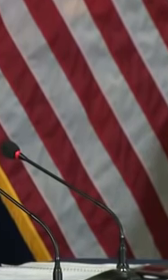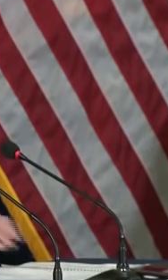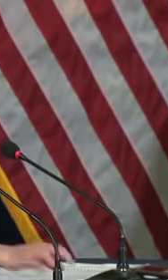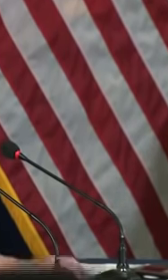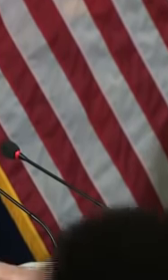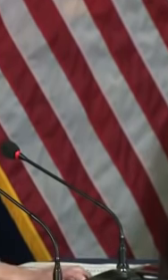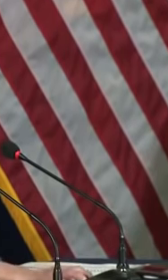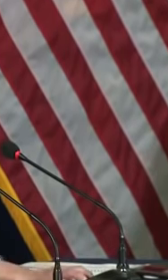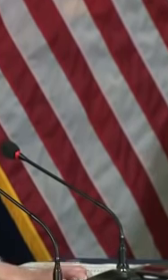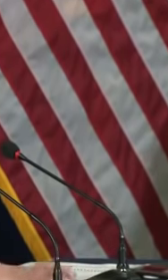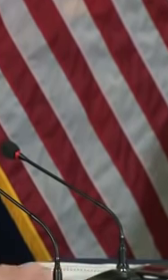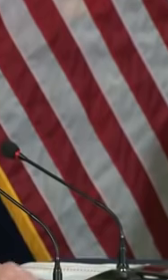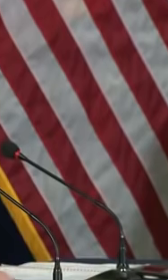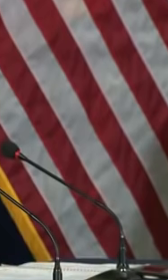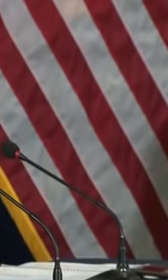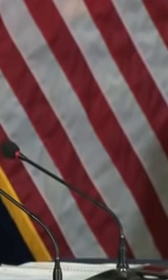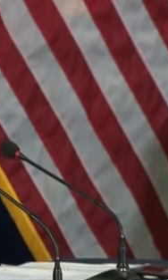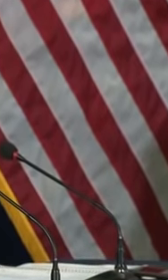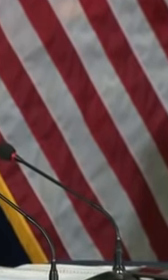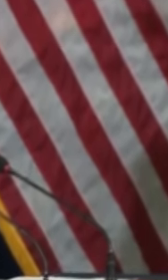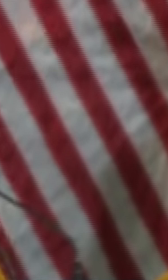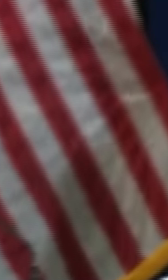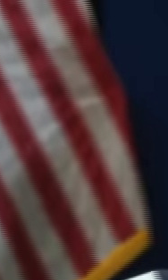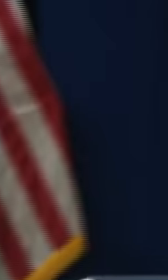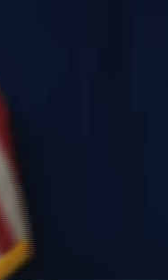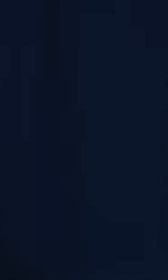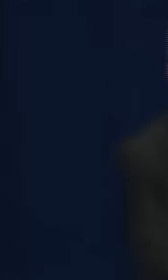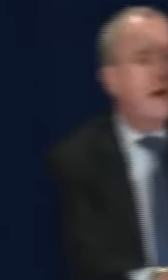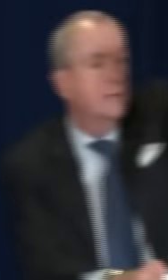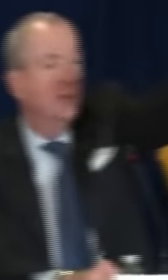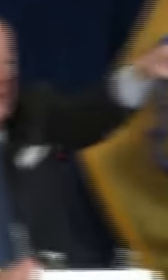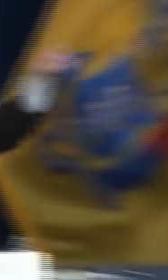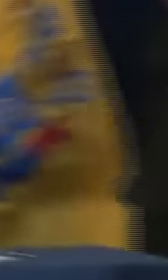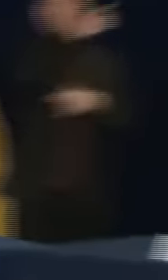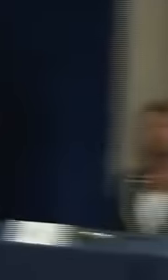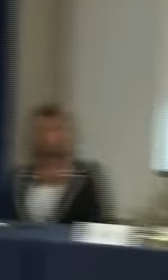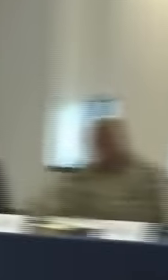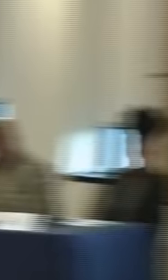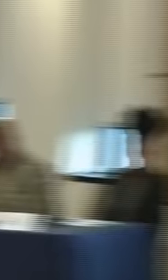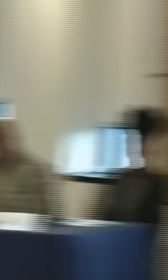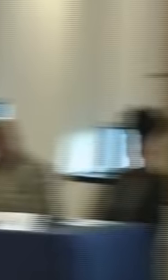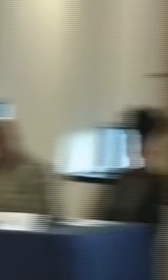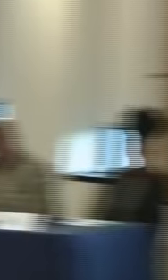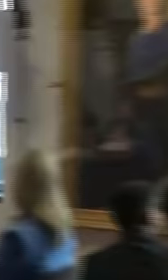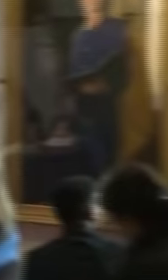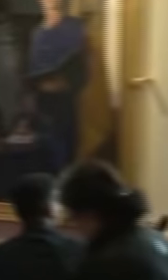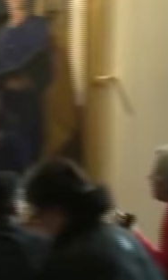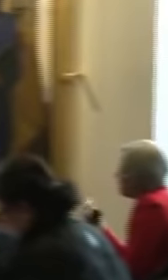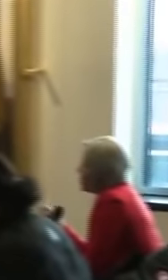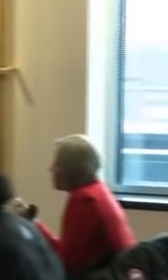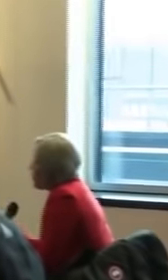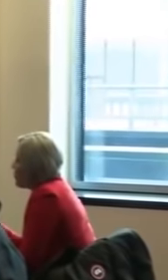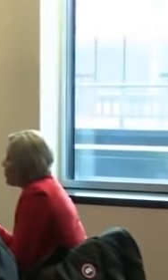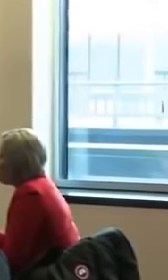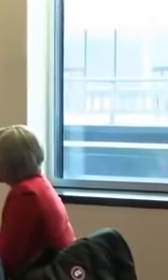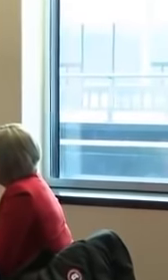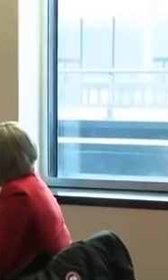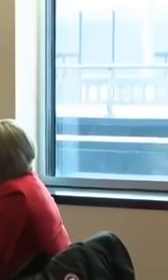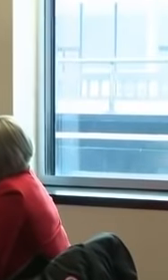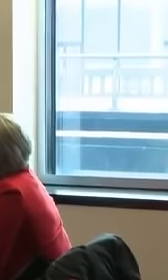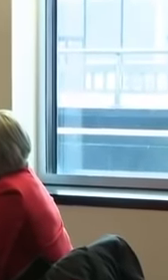Judy. Let's come over here. Let's go, Brenda, and then we'll go across the back, please. Hey, Governor. So Hey,